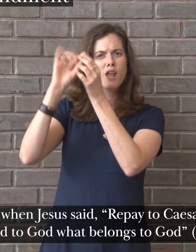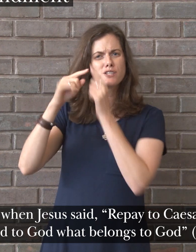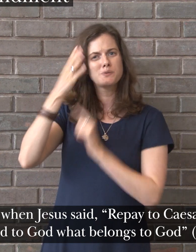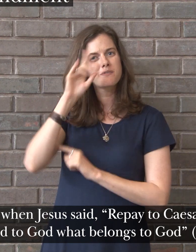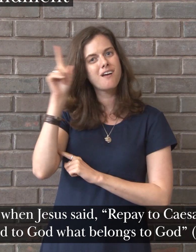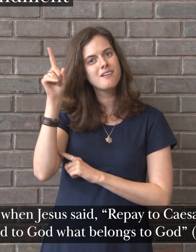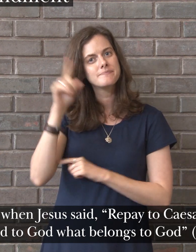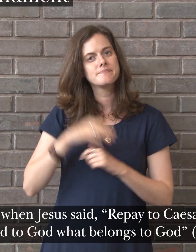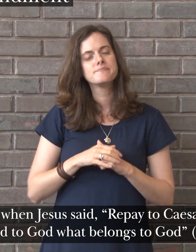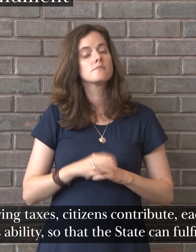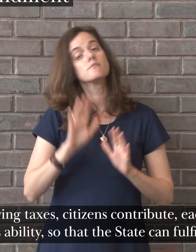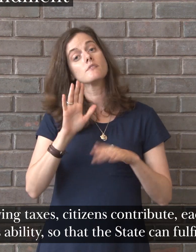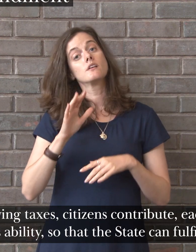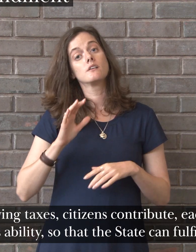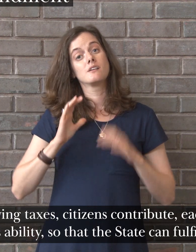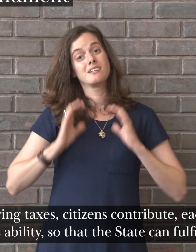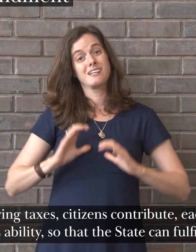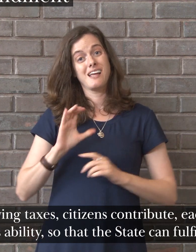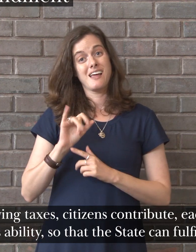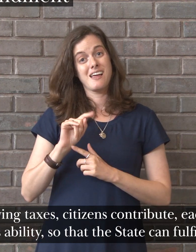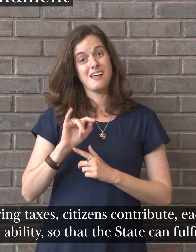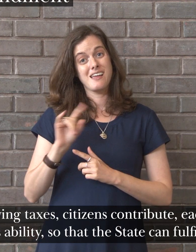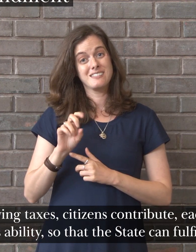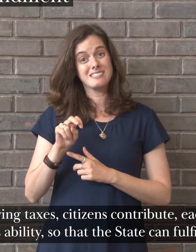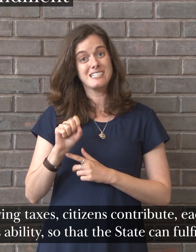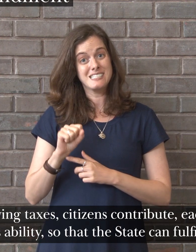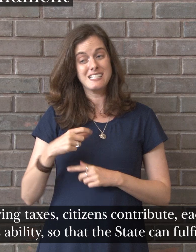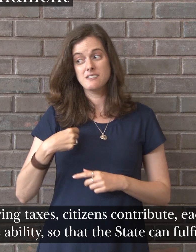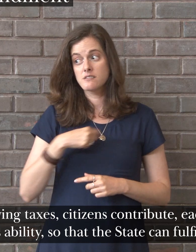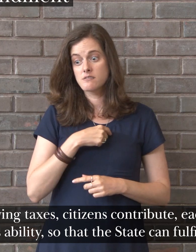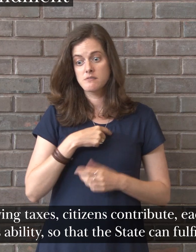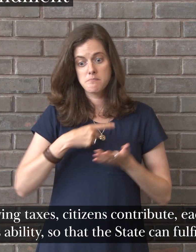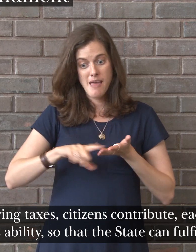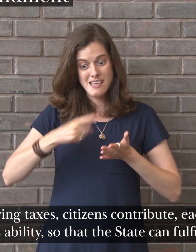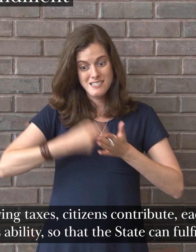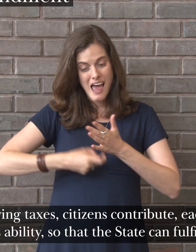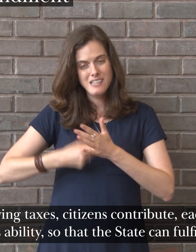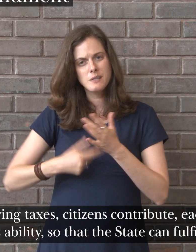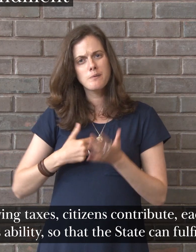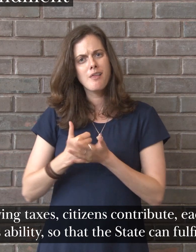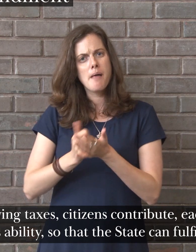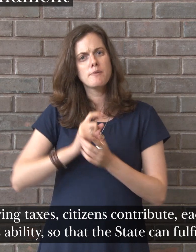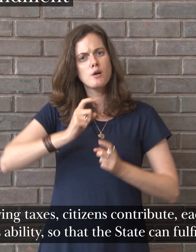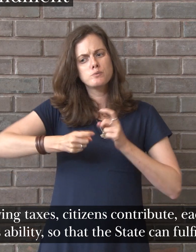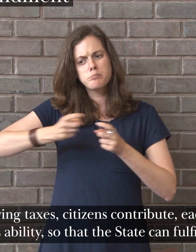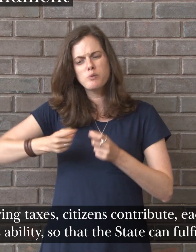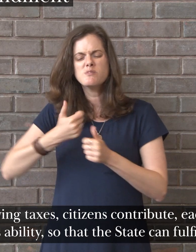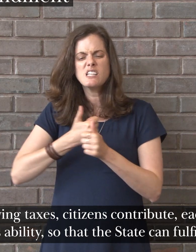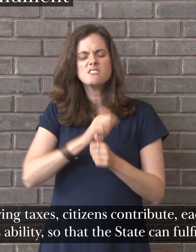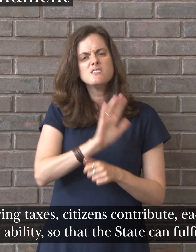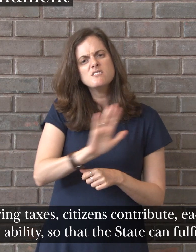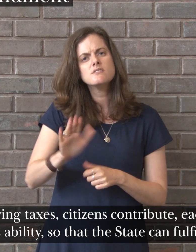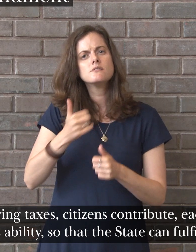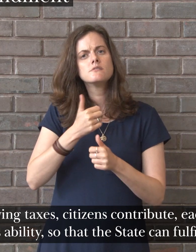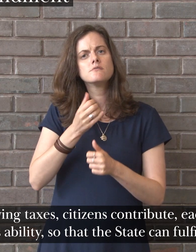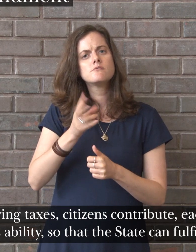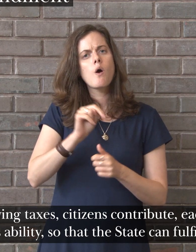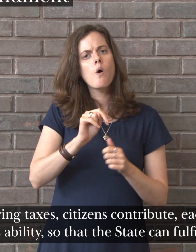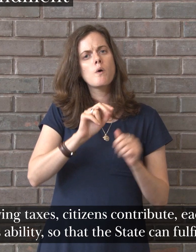to God what belongs to God. By paying taxes, citizens contribute, each according to his ability,